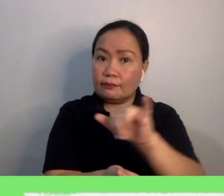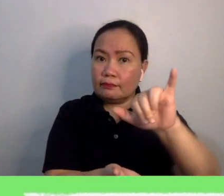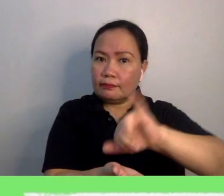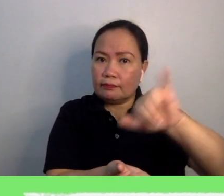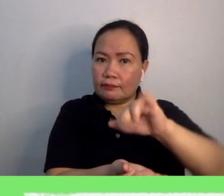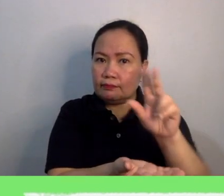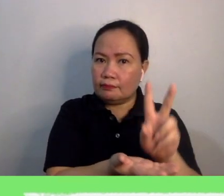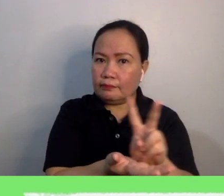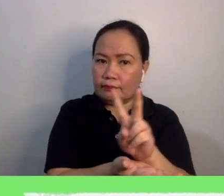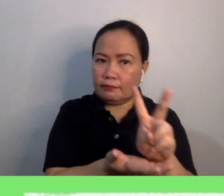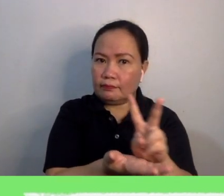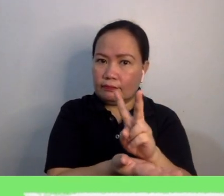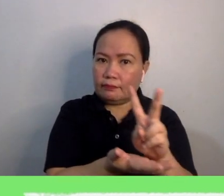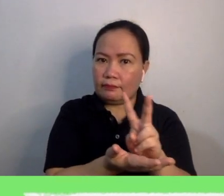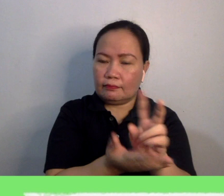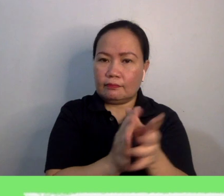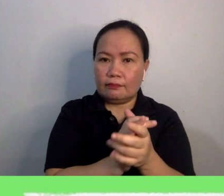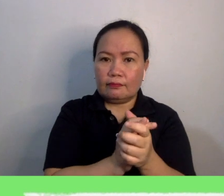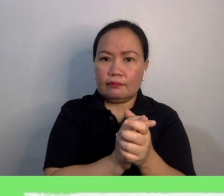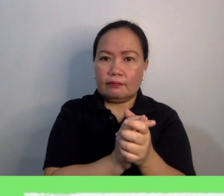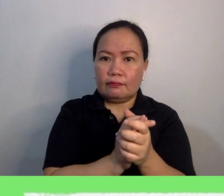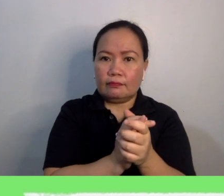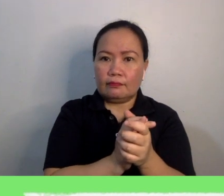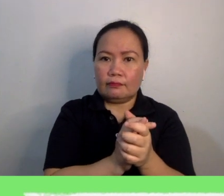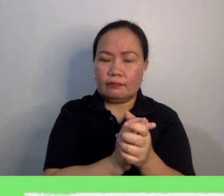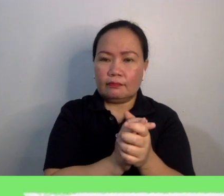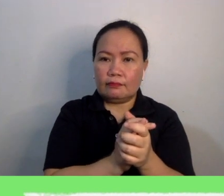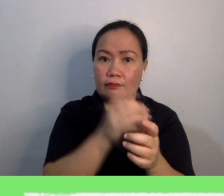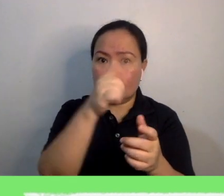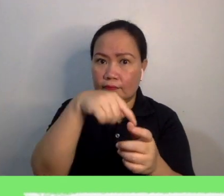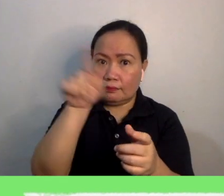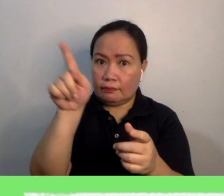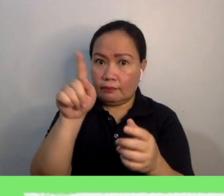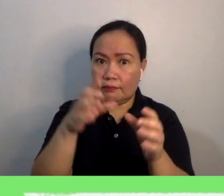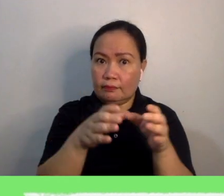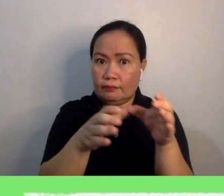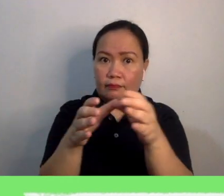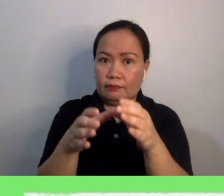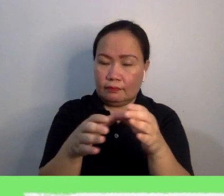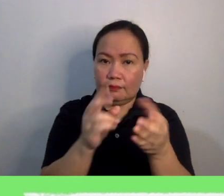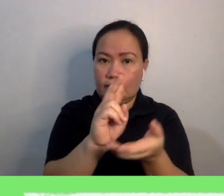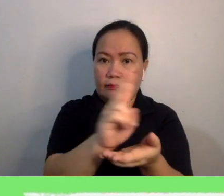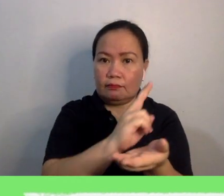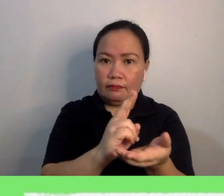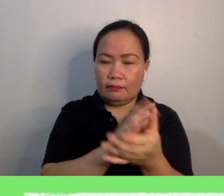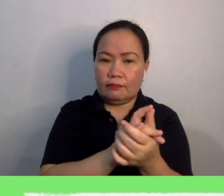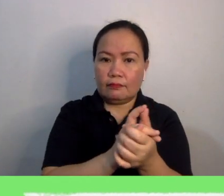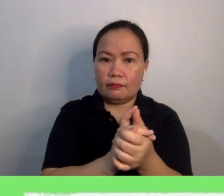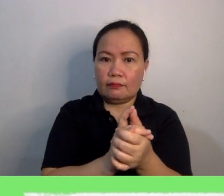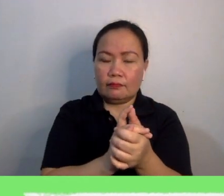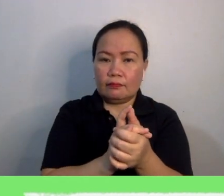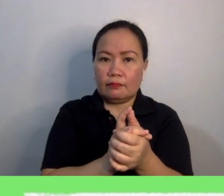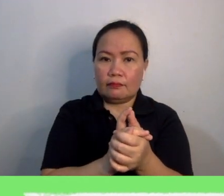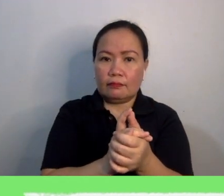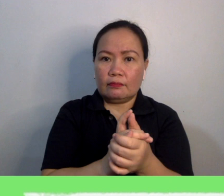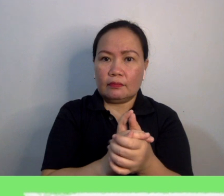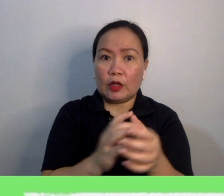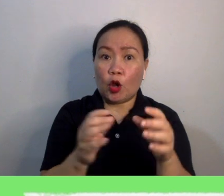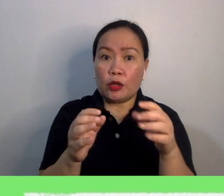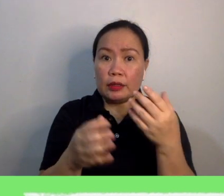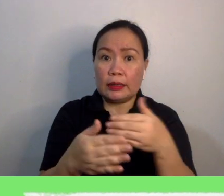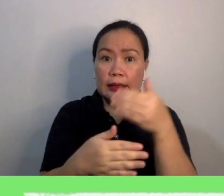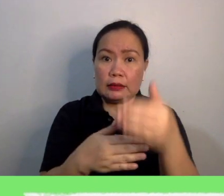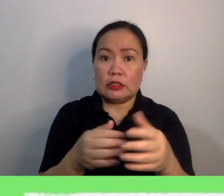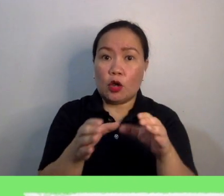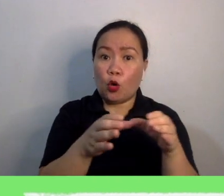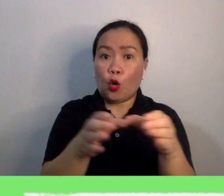niya. Okay? So, check tayo dito sa common vertex. Next, common side. So, si angle 1, ito po